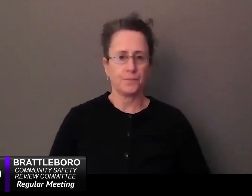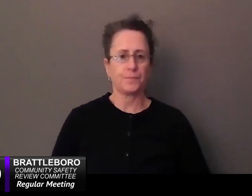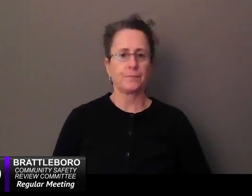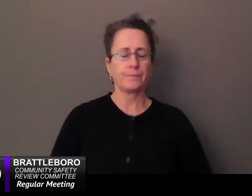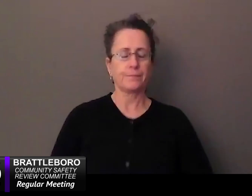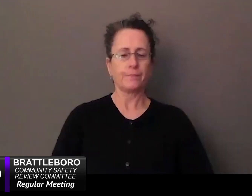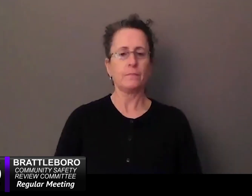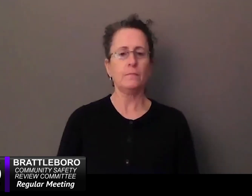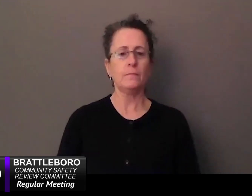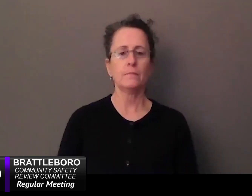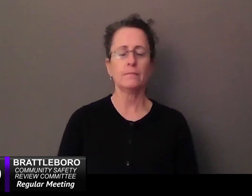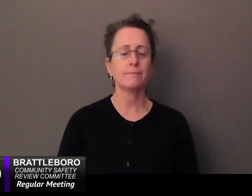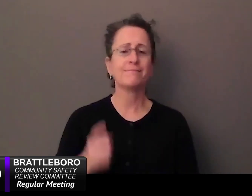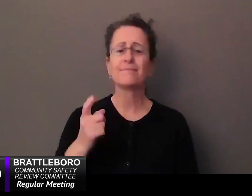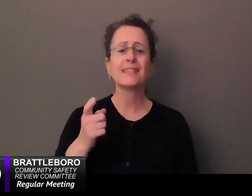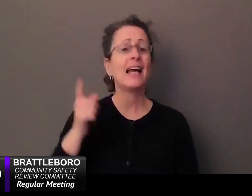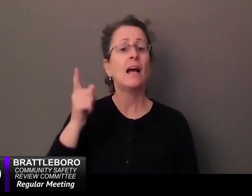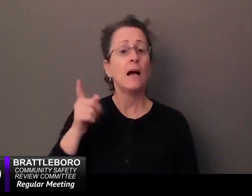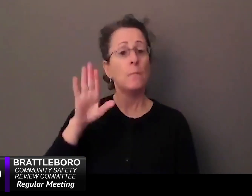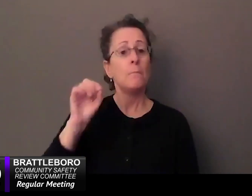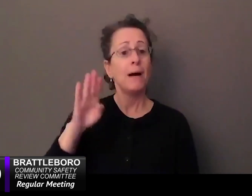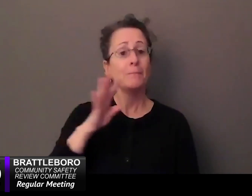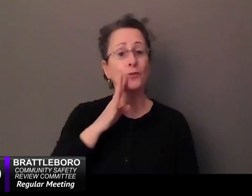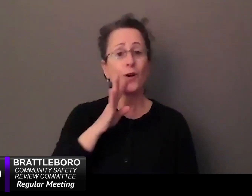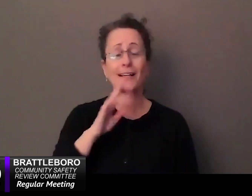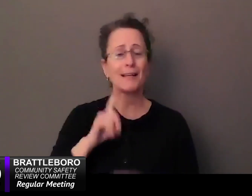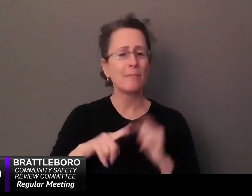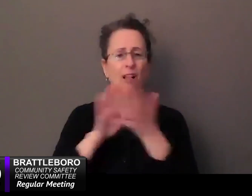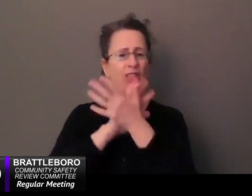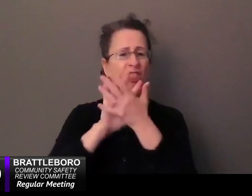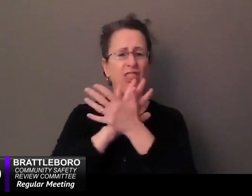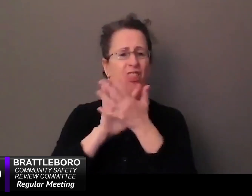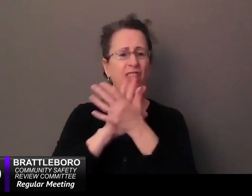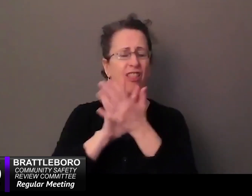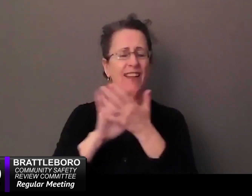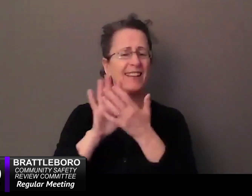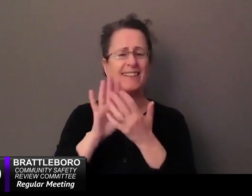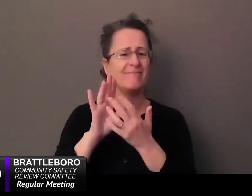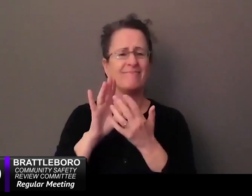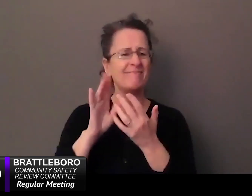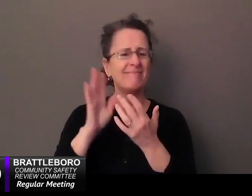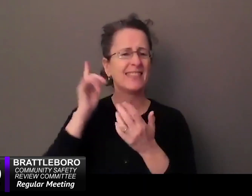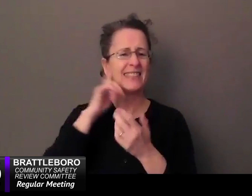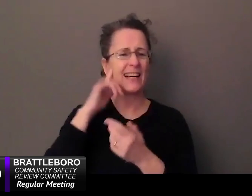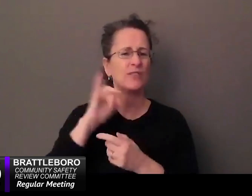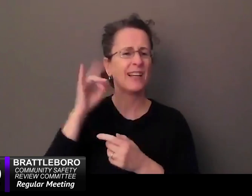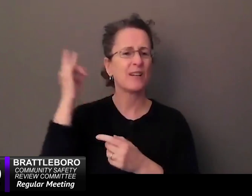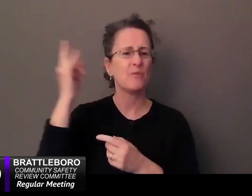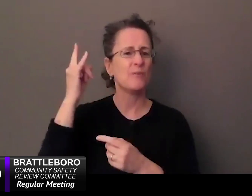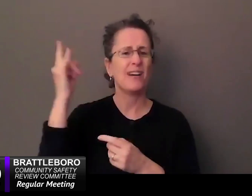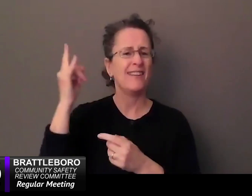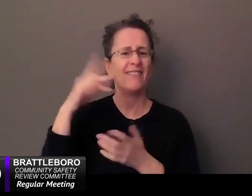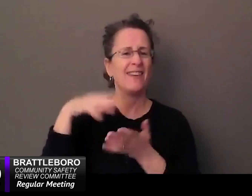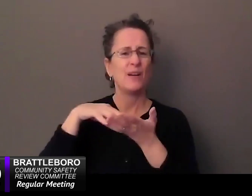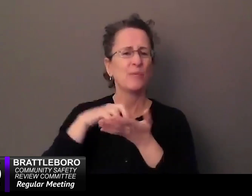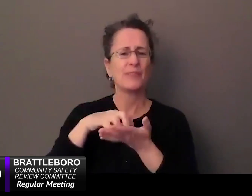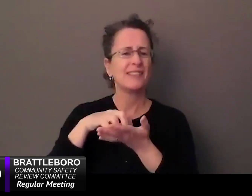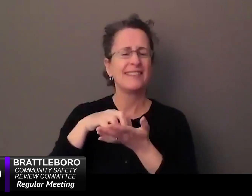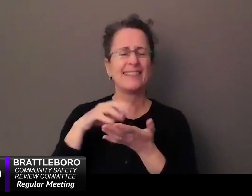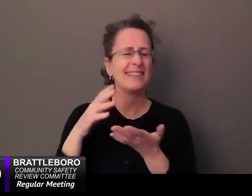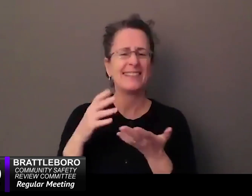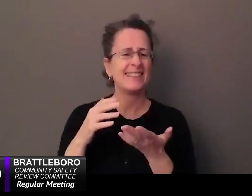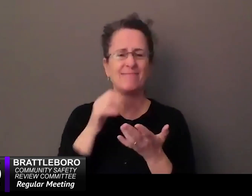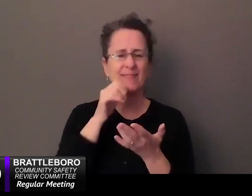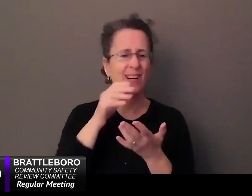I was just going to raise the issue. Can you hear me? We can't really hear you very clearly. No.